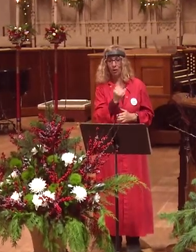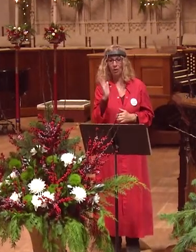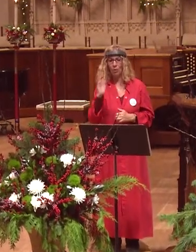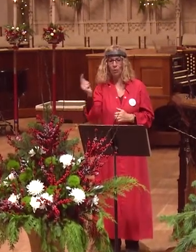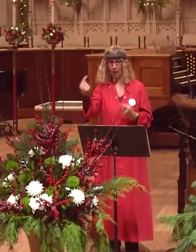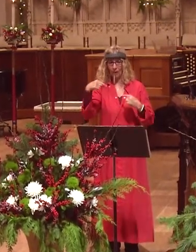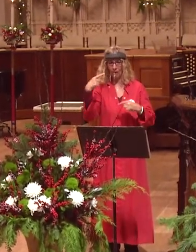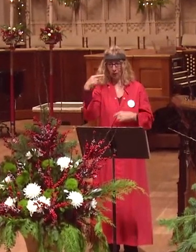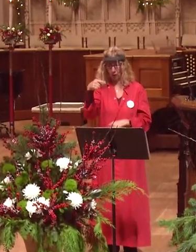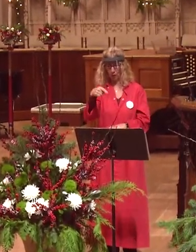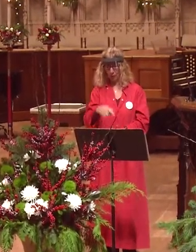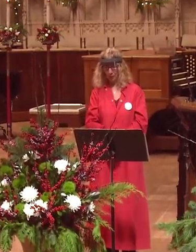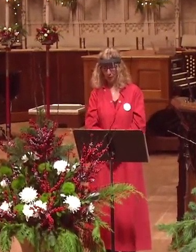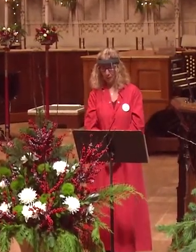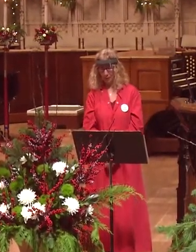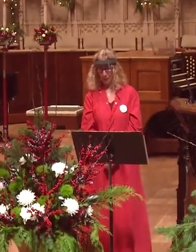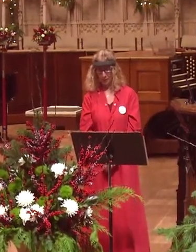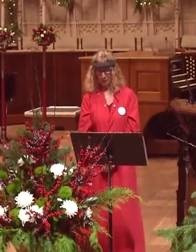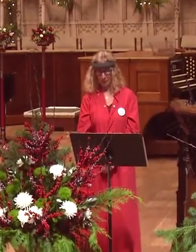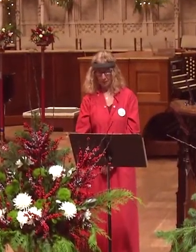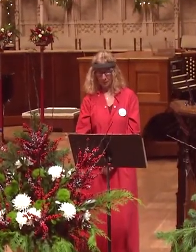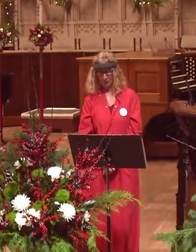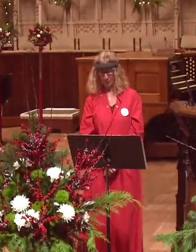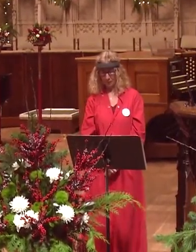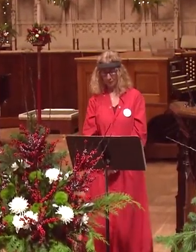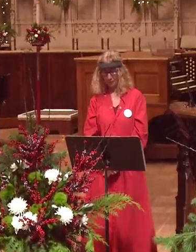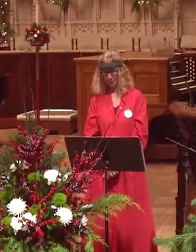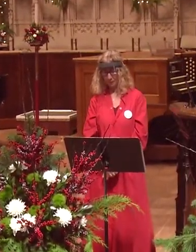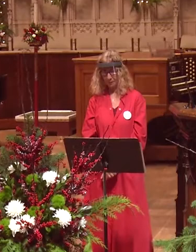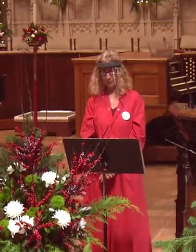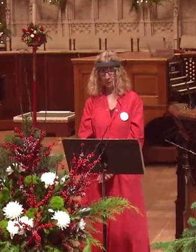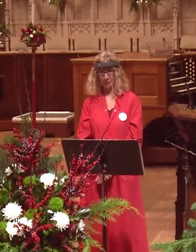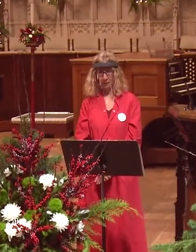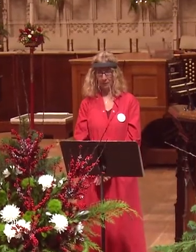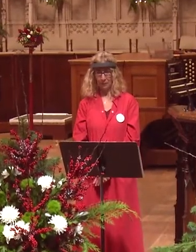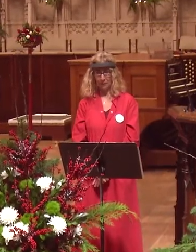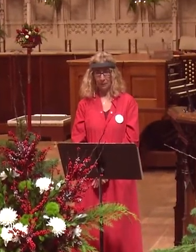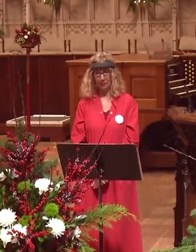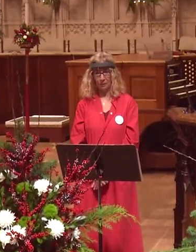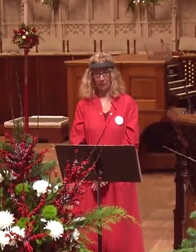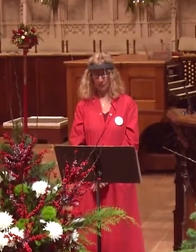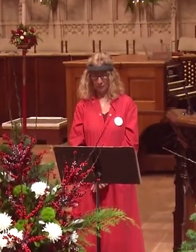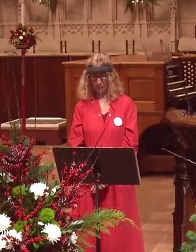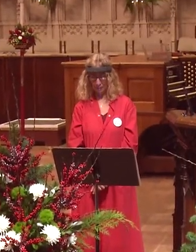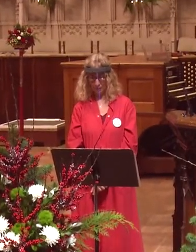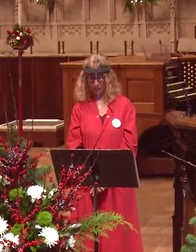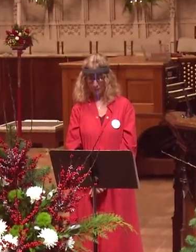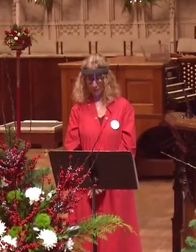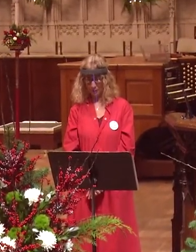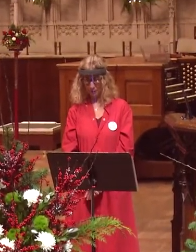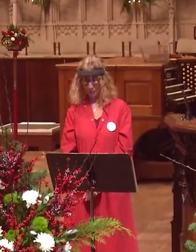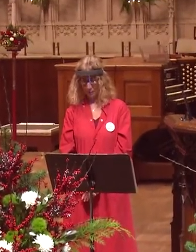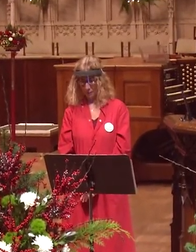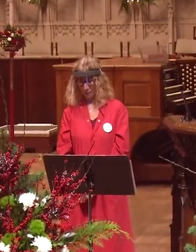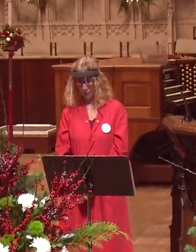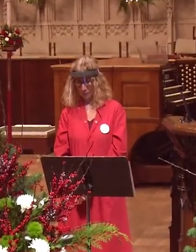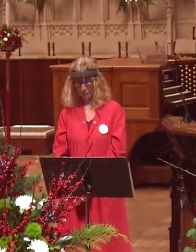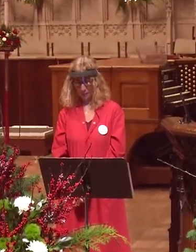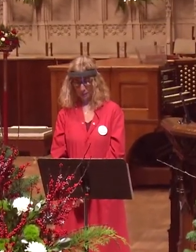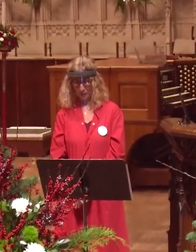Podemos imaginar esta travesía de José y María, tan cansados y agotados de recorrer los polvorientos caminos en el